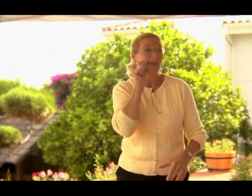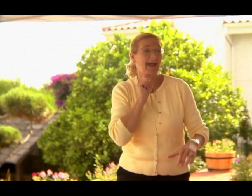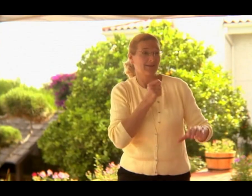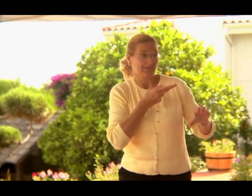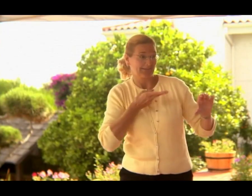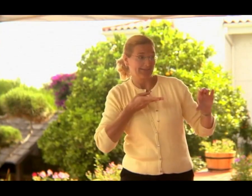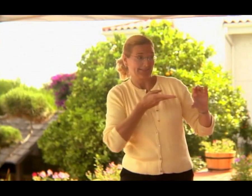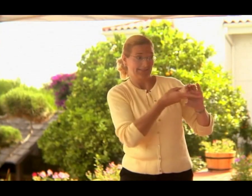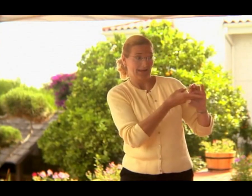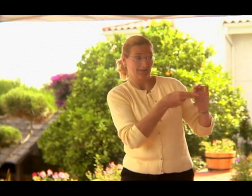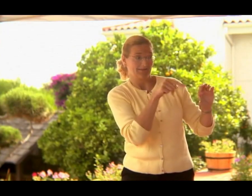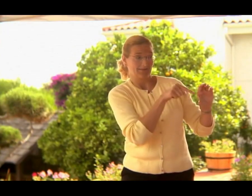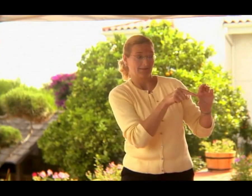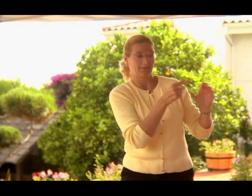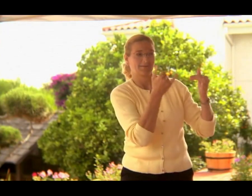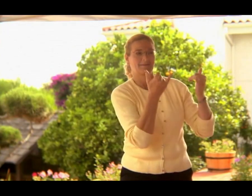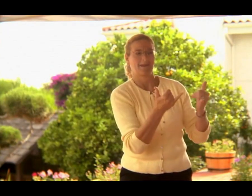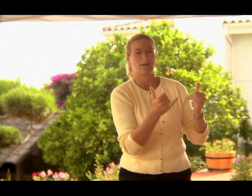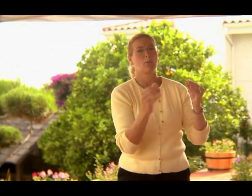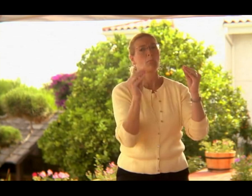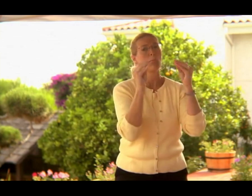Tanning salons are becoming very popular.